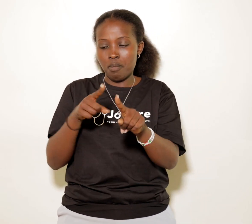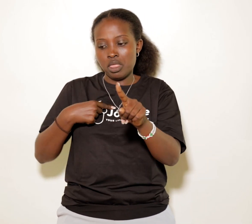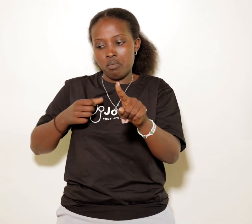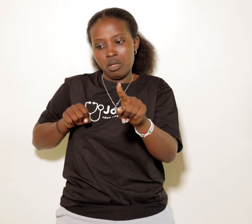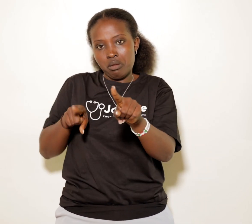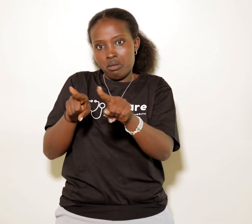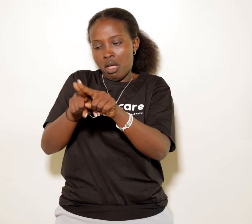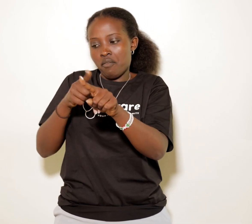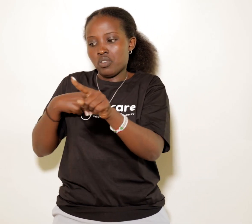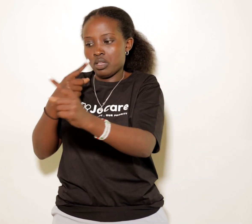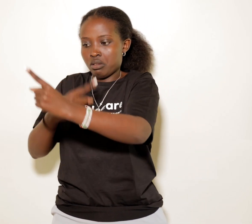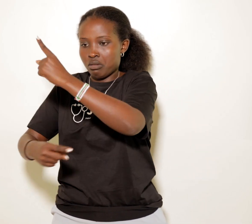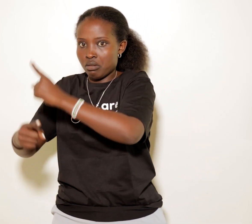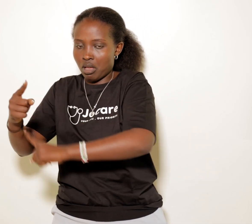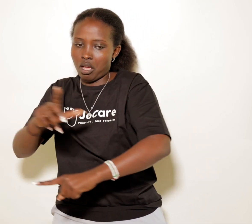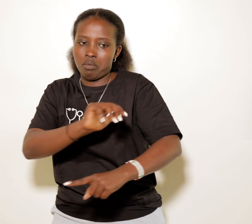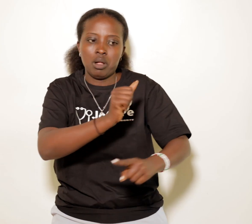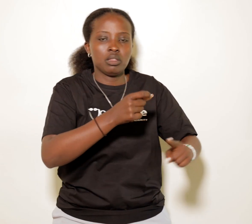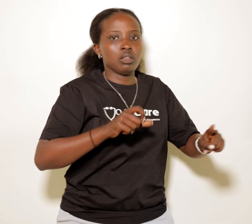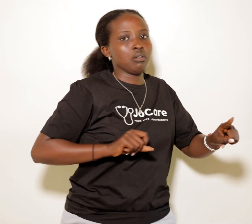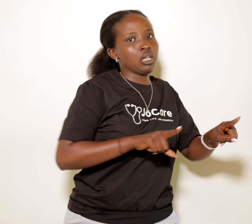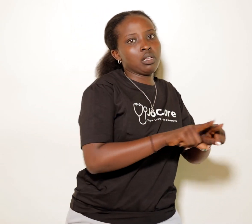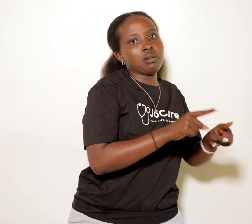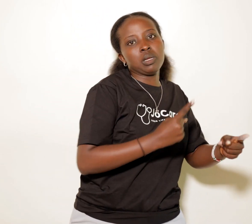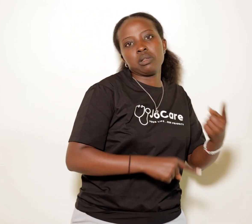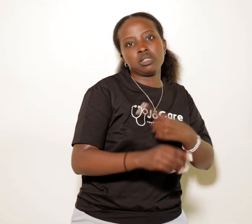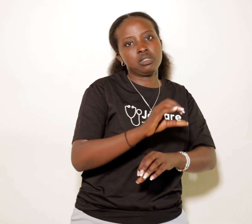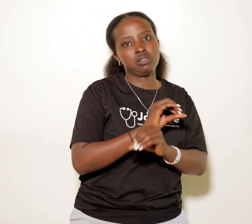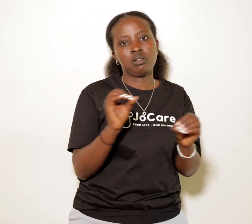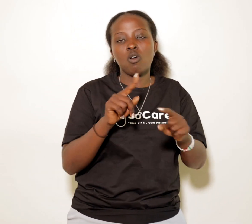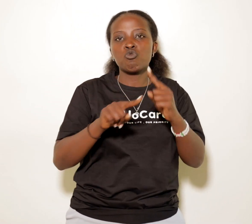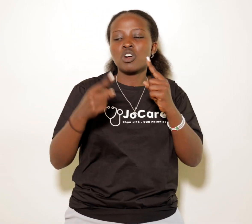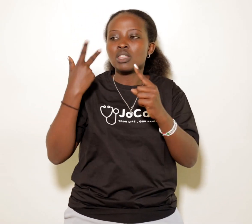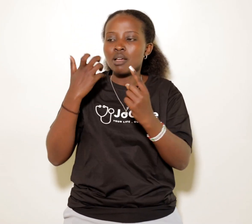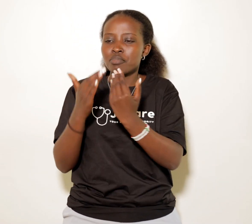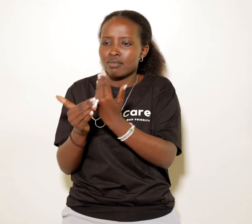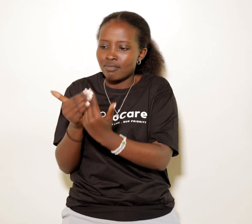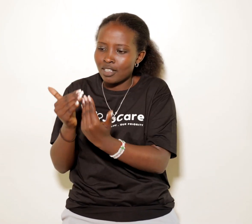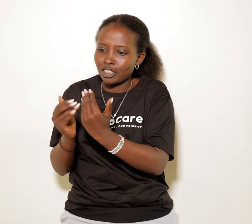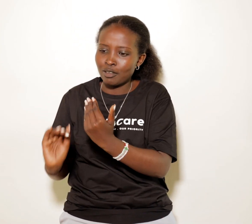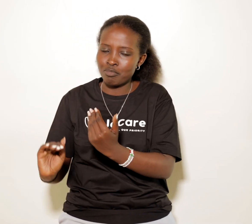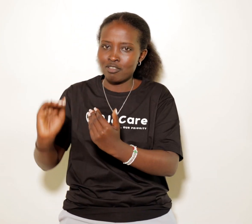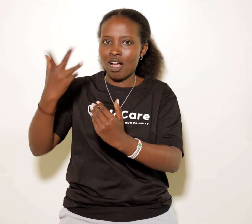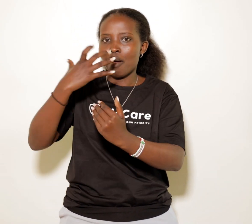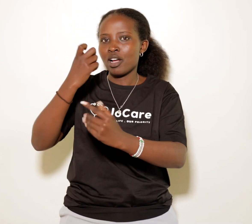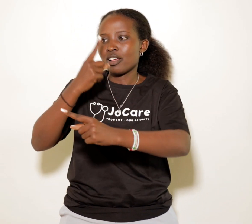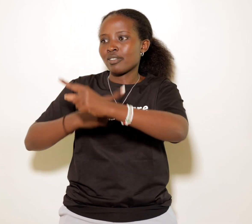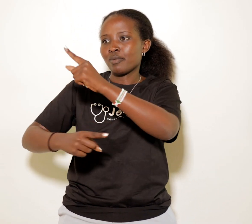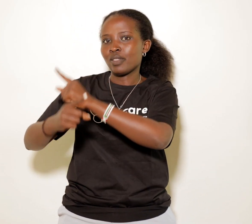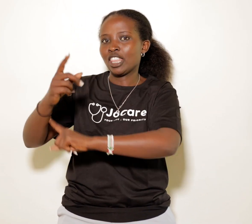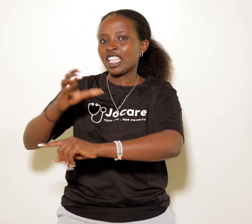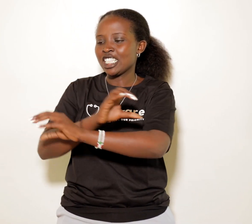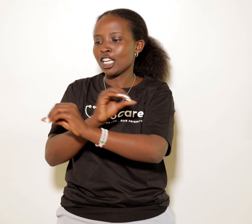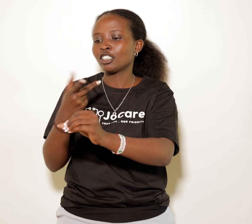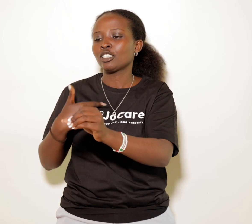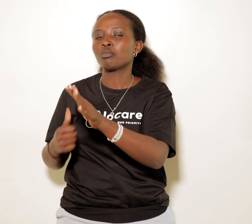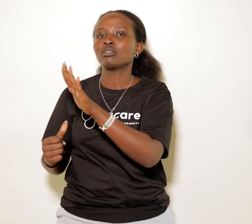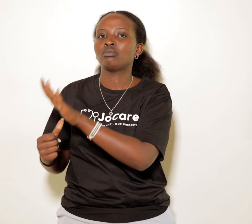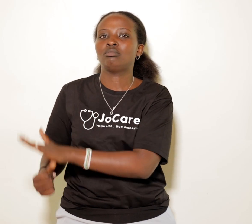So you find parents mostly talking about that topic to the kids that are okay, leaving out the people with disability,